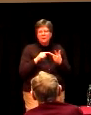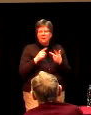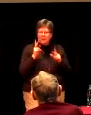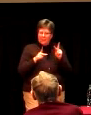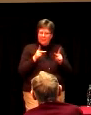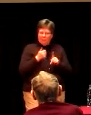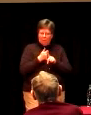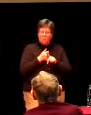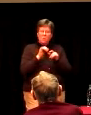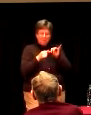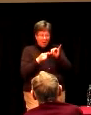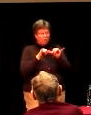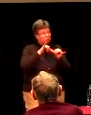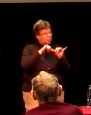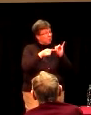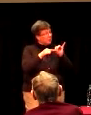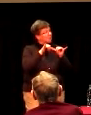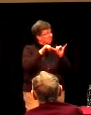People were making measurements,